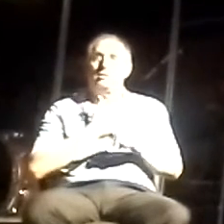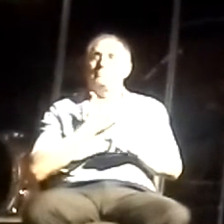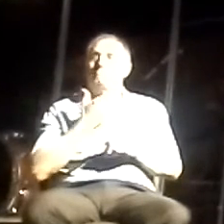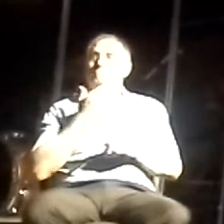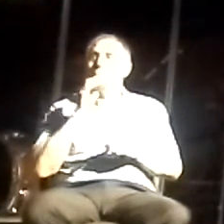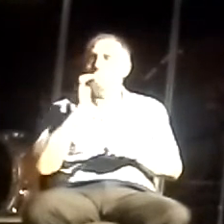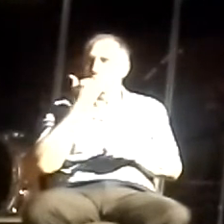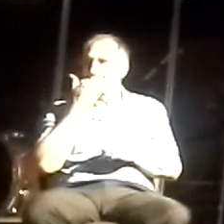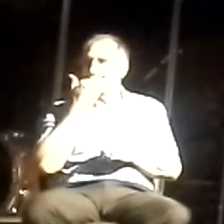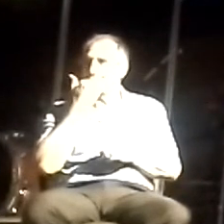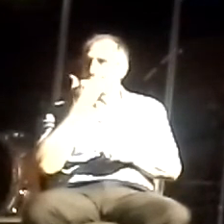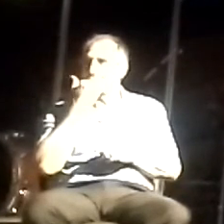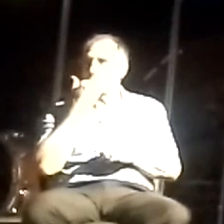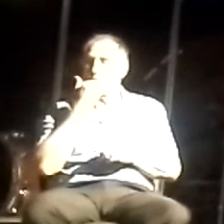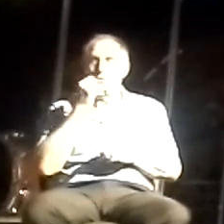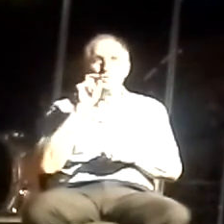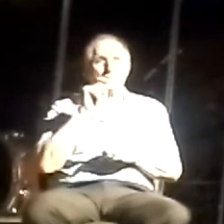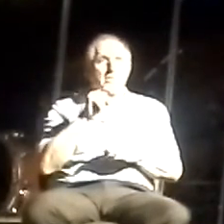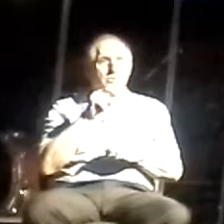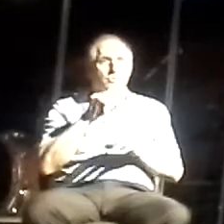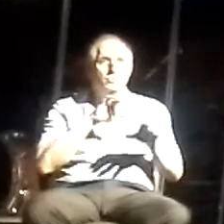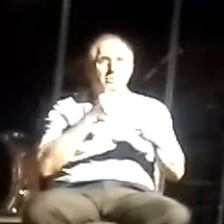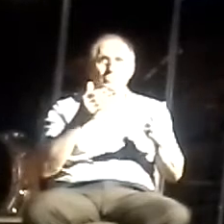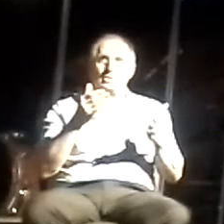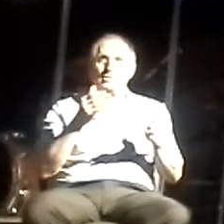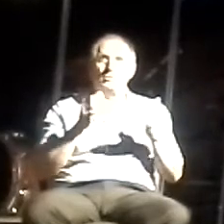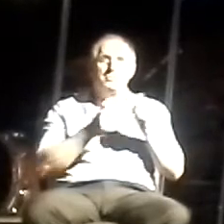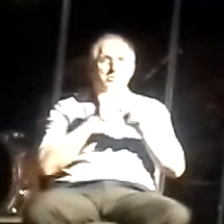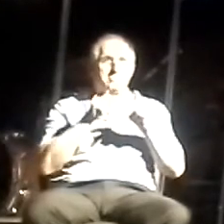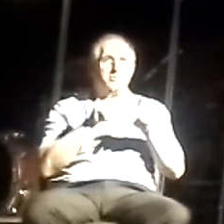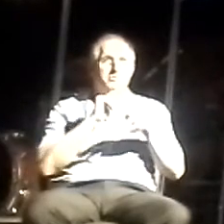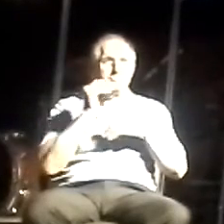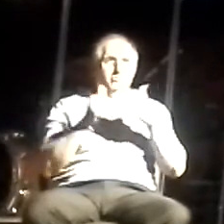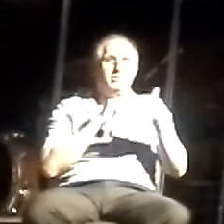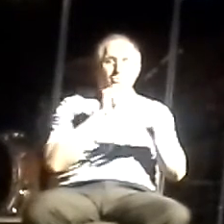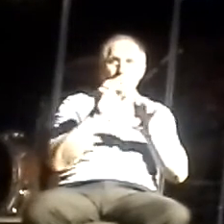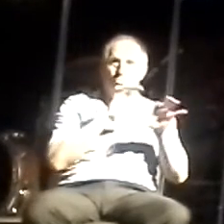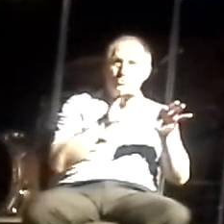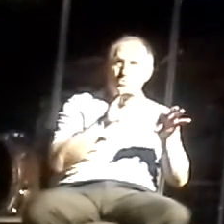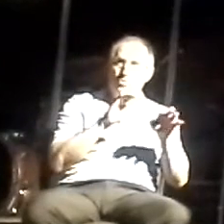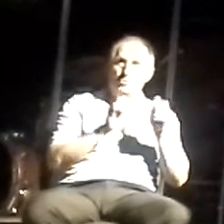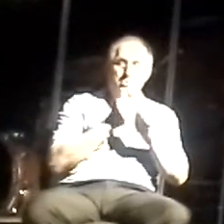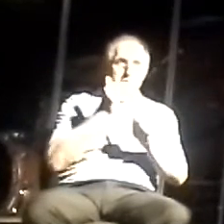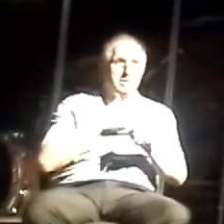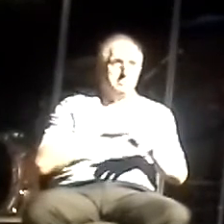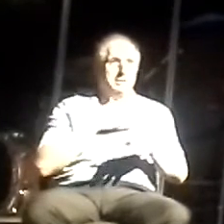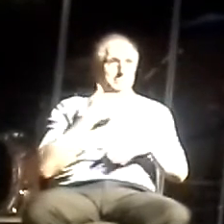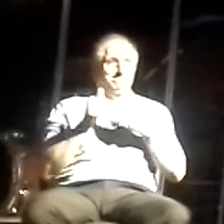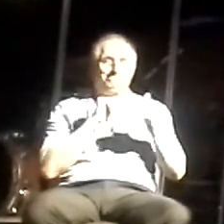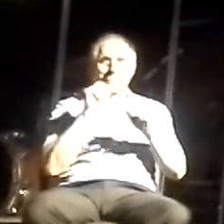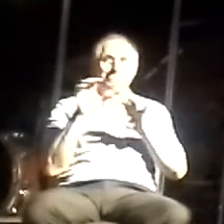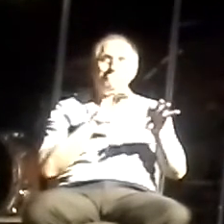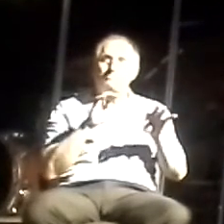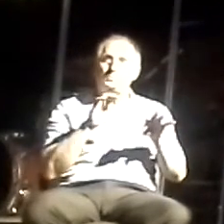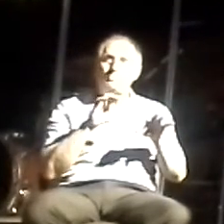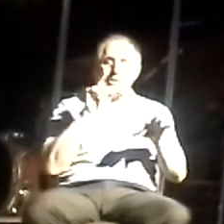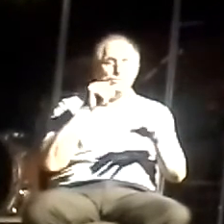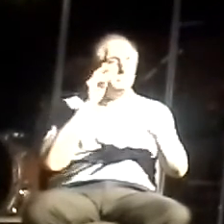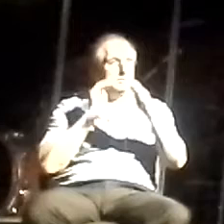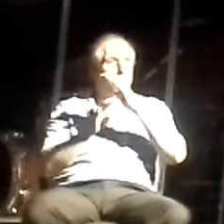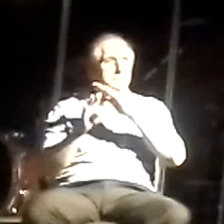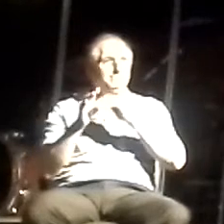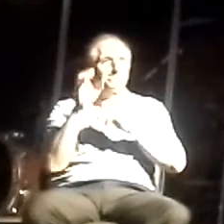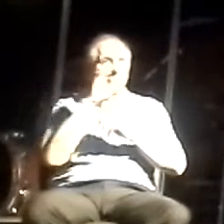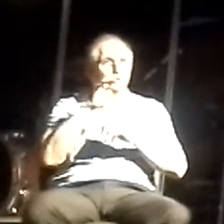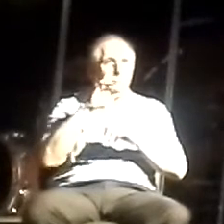ours. You're just going to have to do something that most in your generation won't do. Most in my generation didn't do. You're going to have to humbly seek